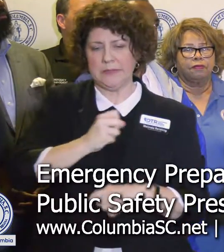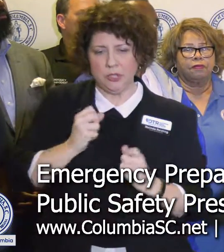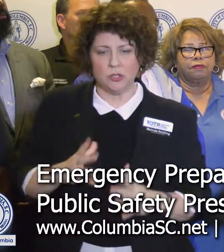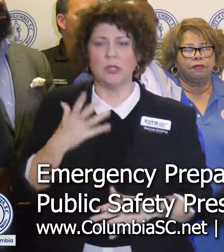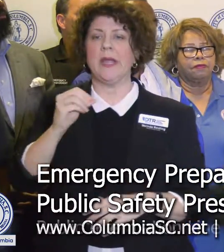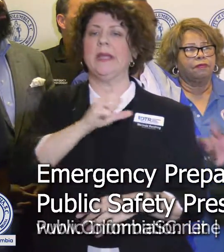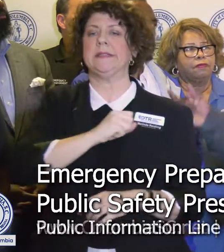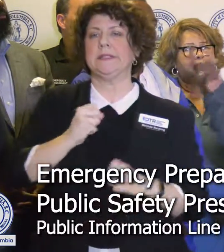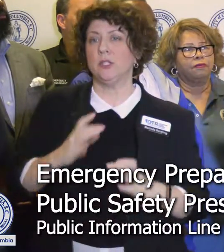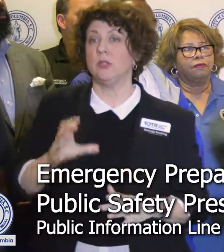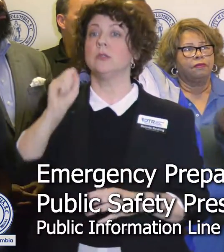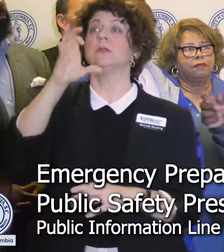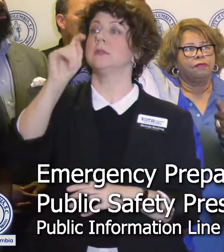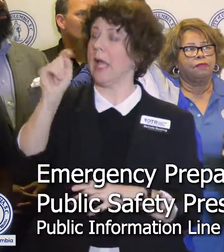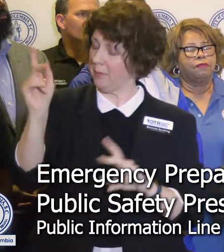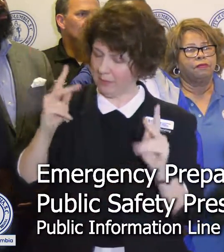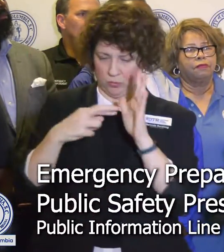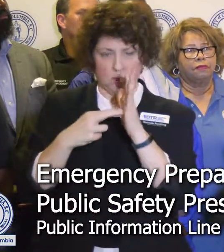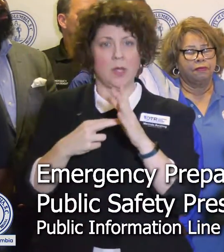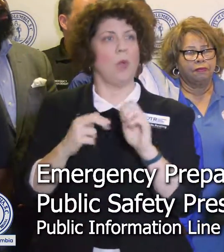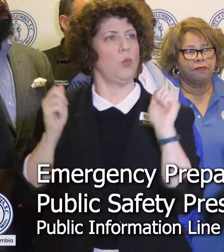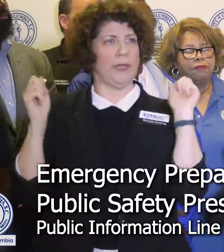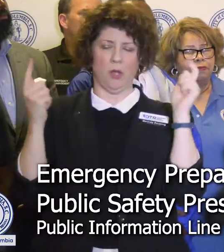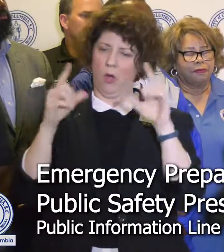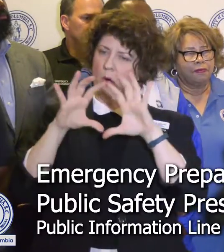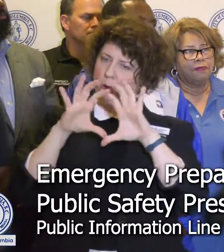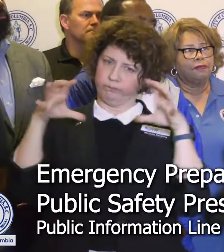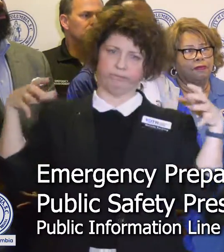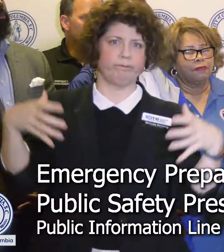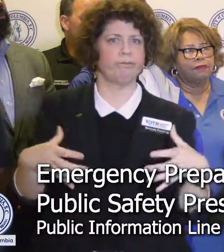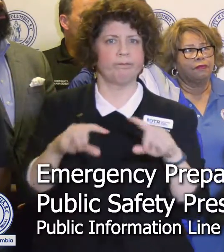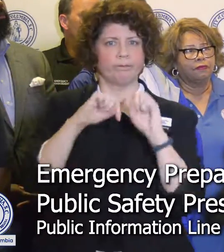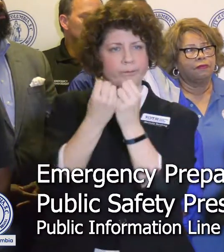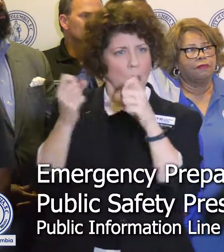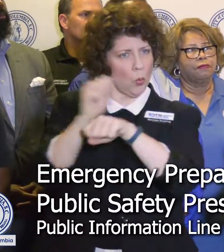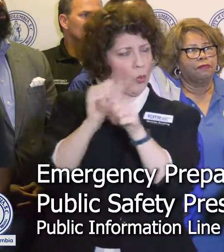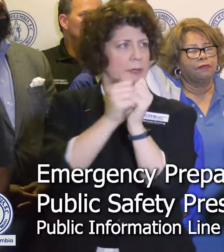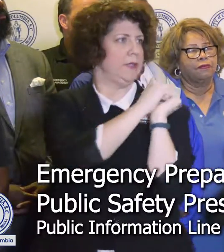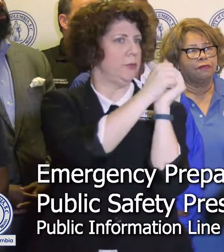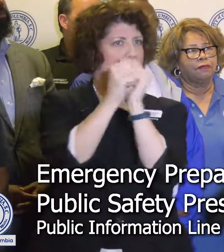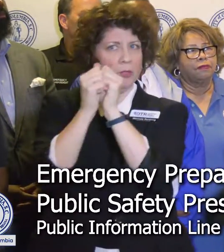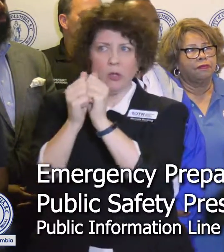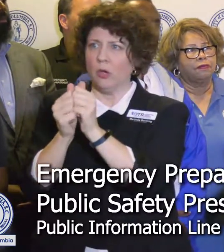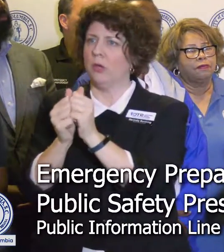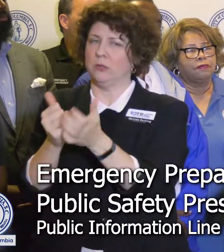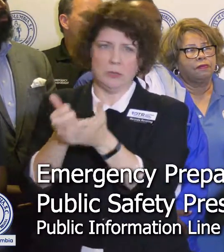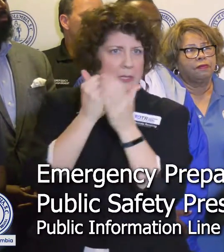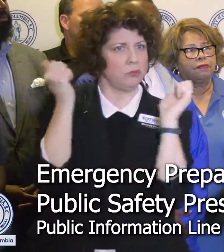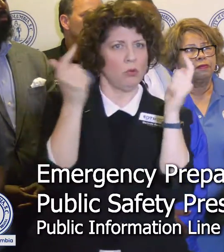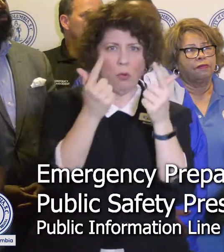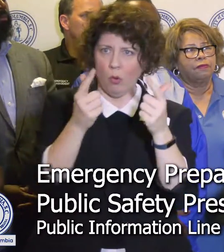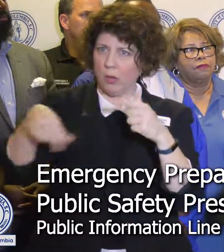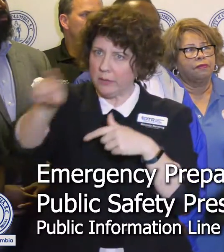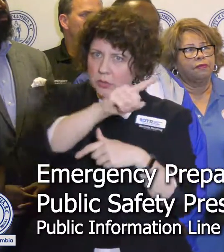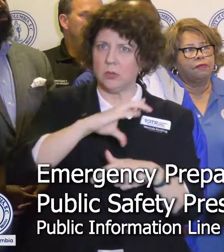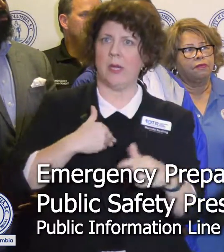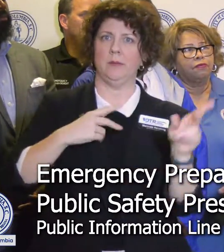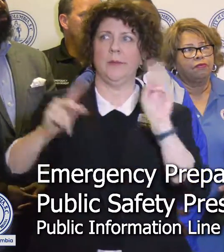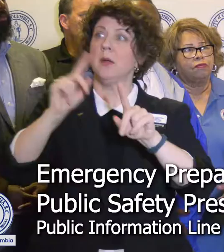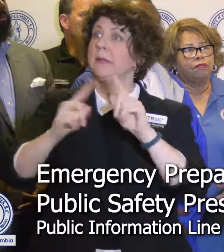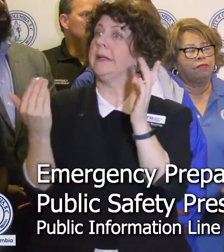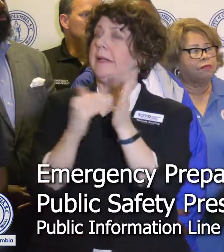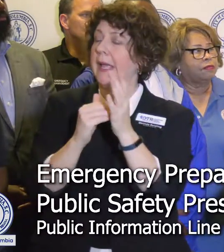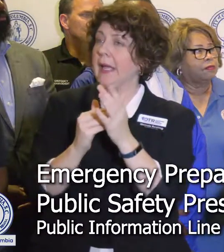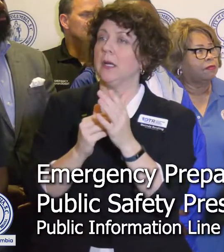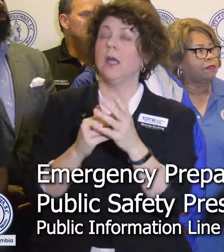Scott. We are all one big team here working together in the interest of all of our citizens. And again,